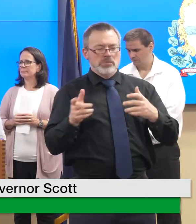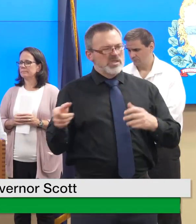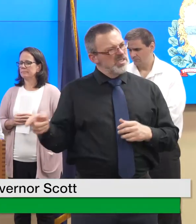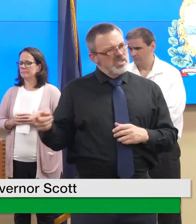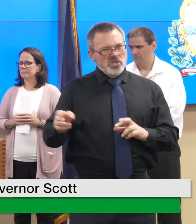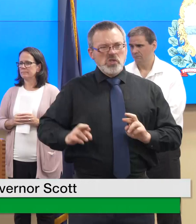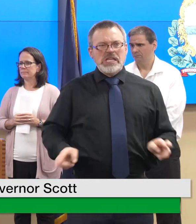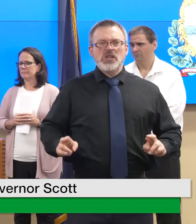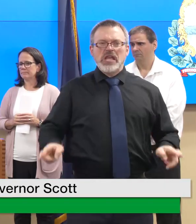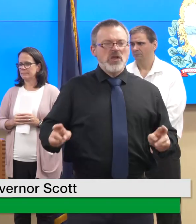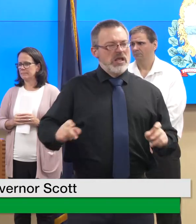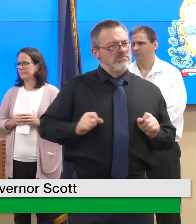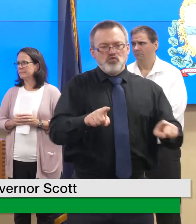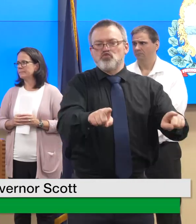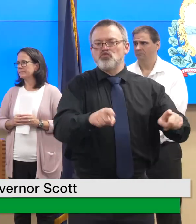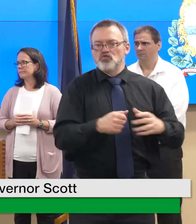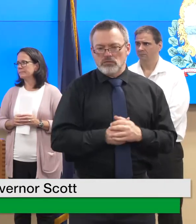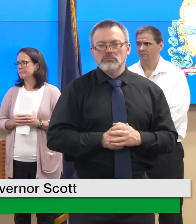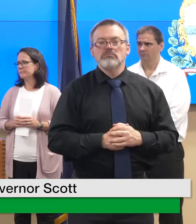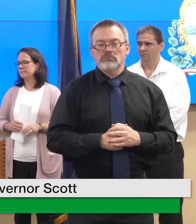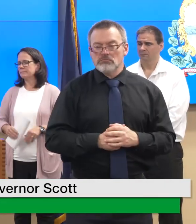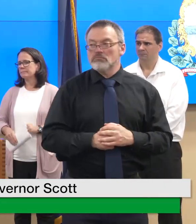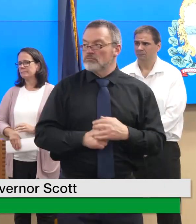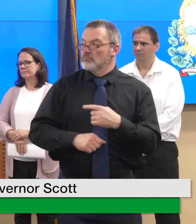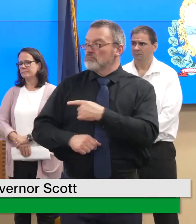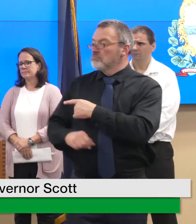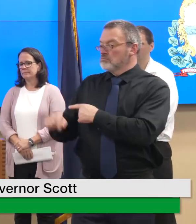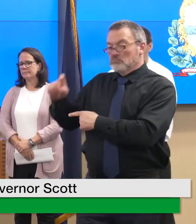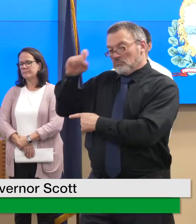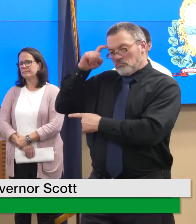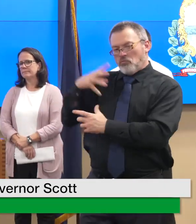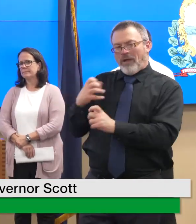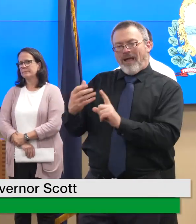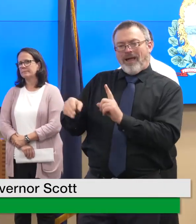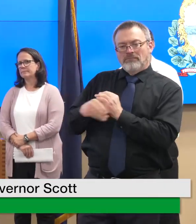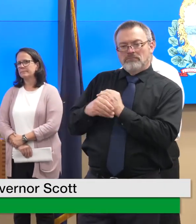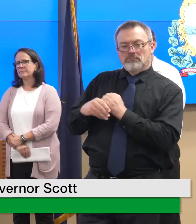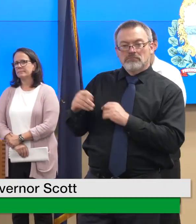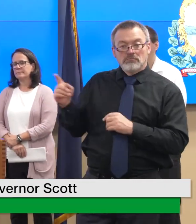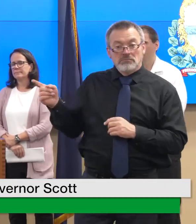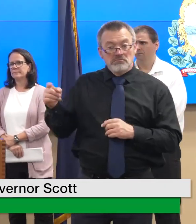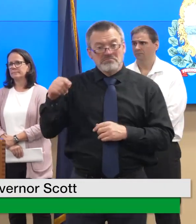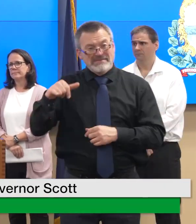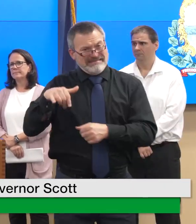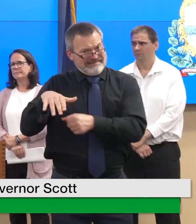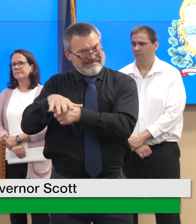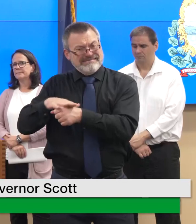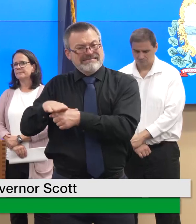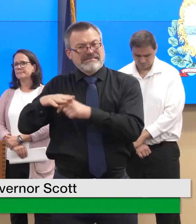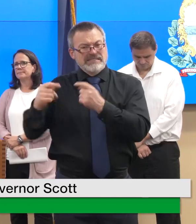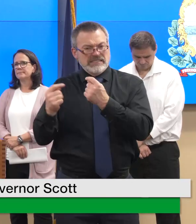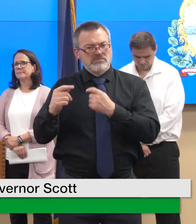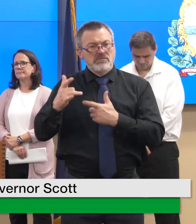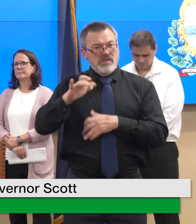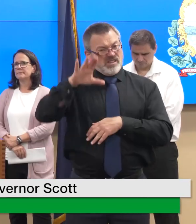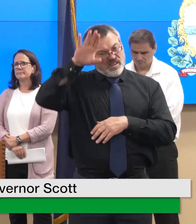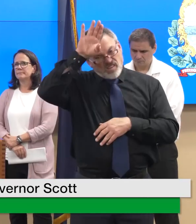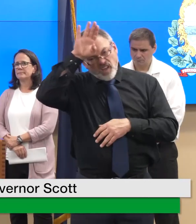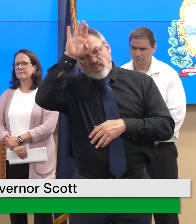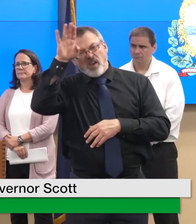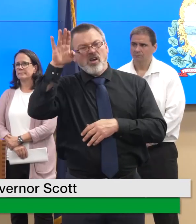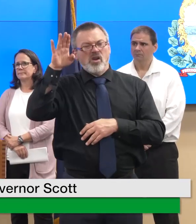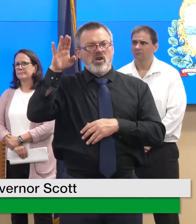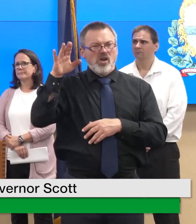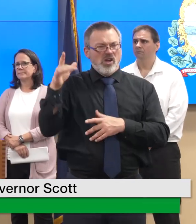Just to put an exclamation point on, you know, the local folks and local teams, local first responders, they are the ones